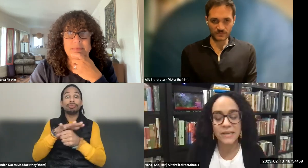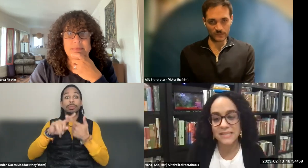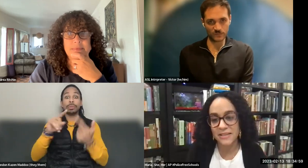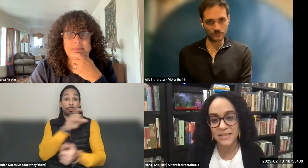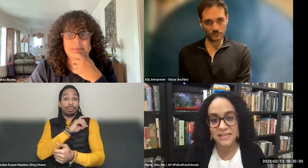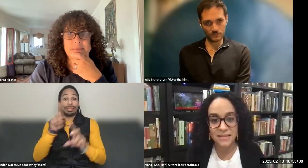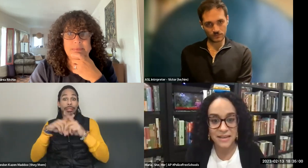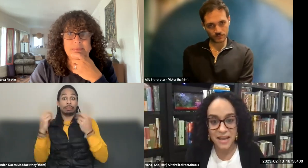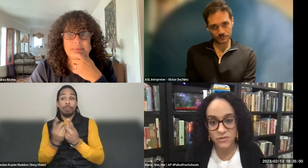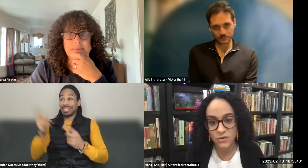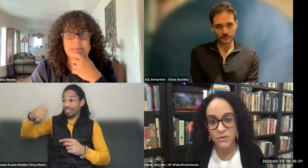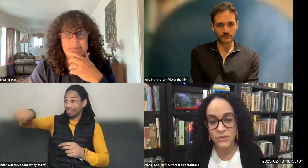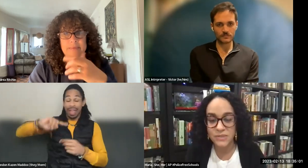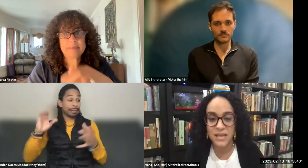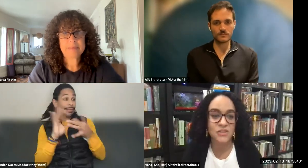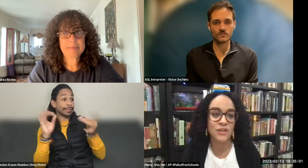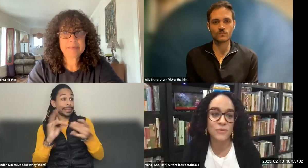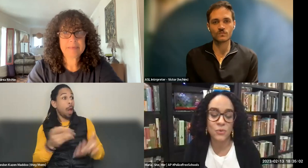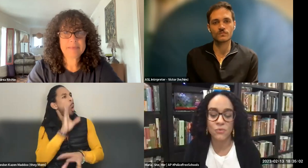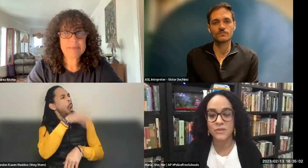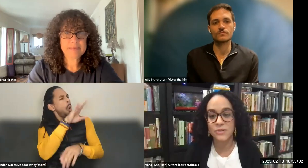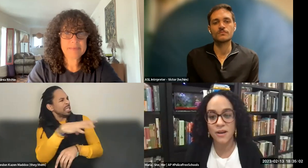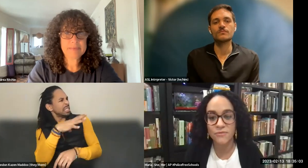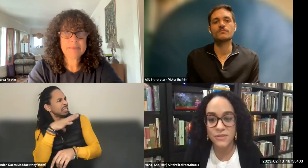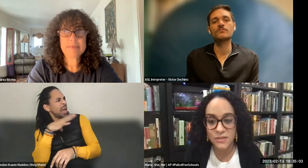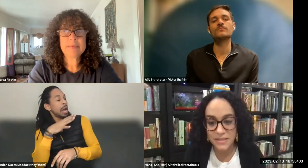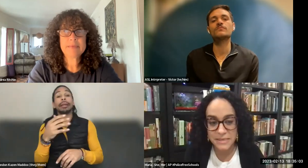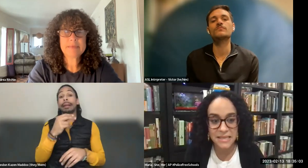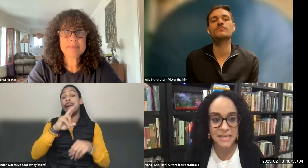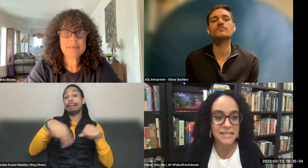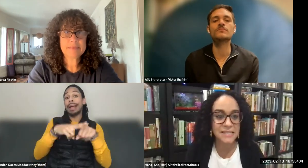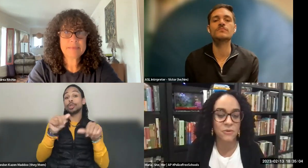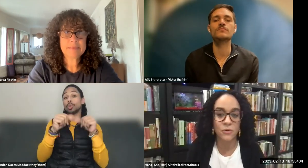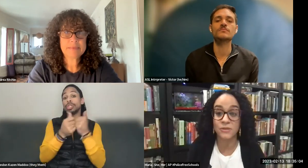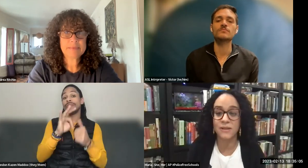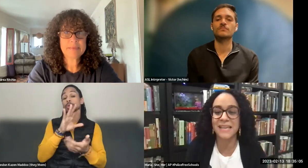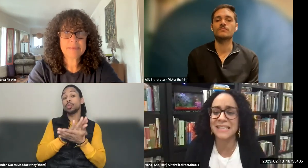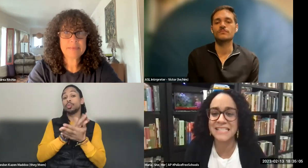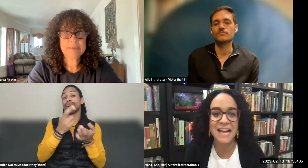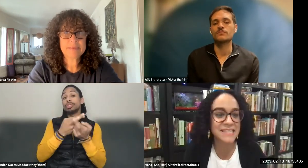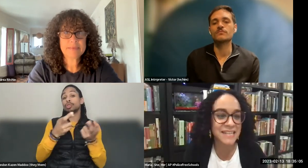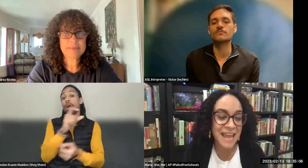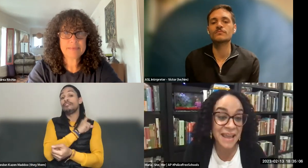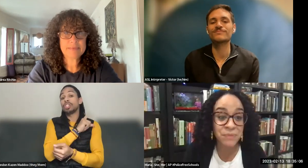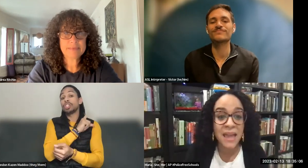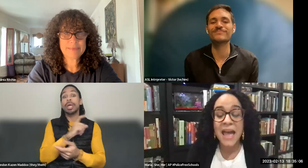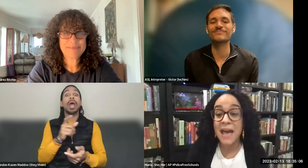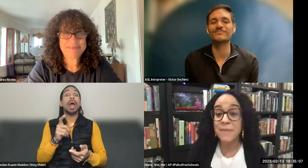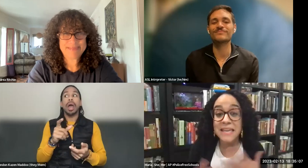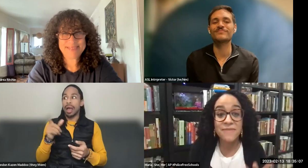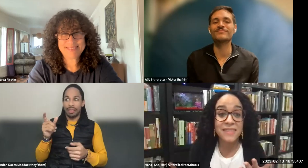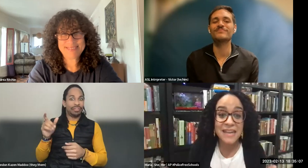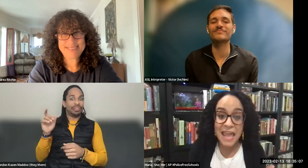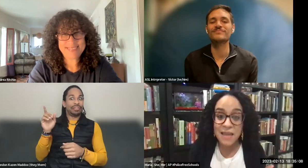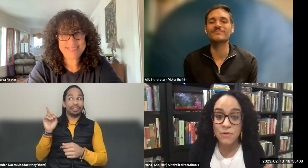and organizations like the National Association of School Resource Officers. I'm taking hits or taking shots today I